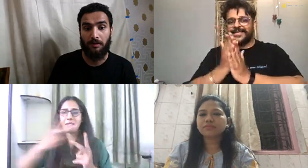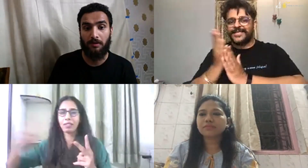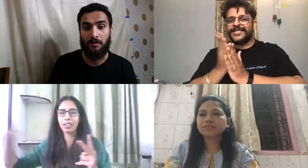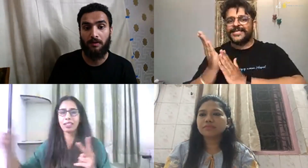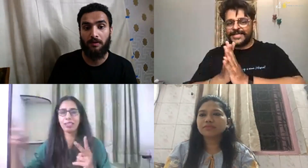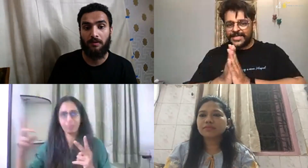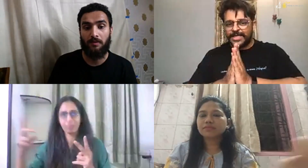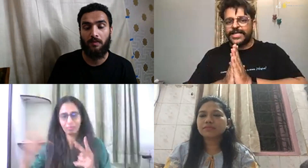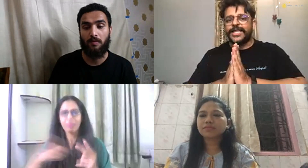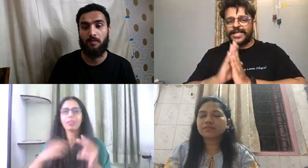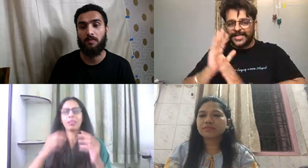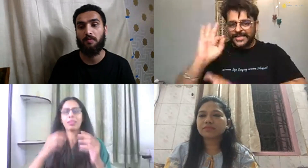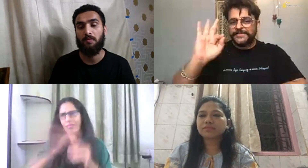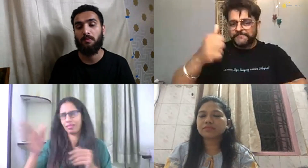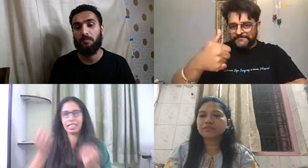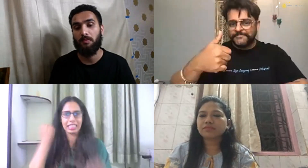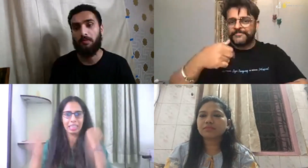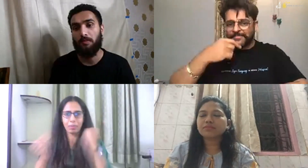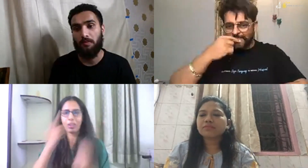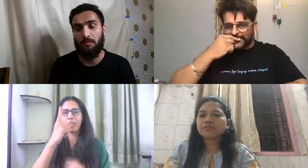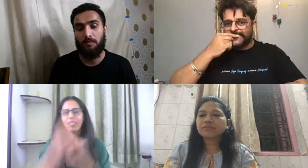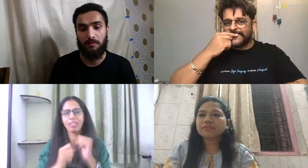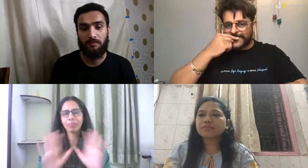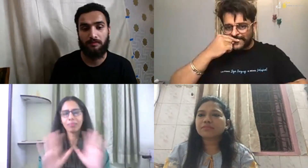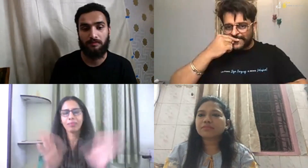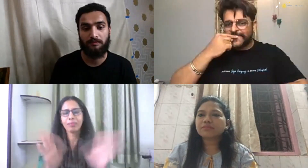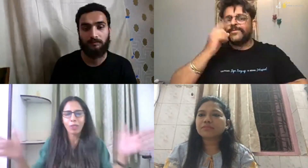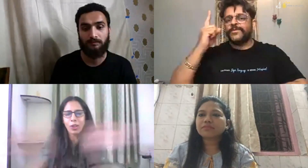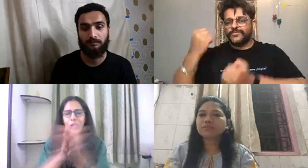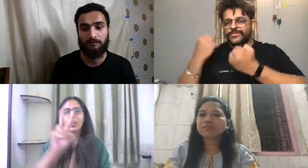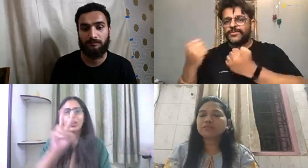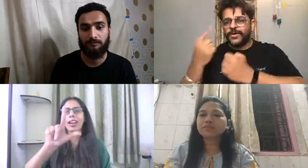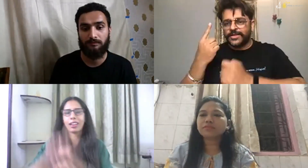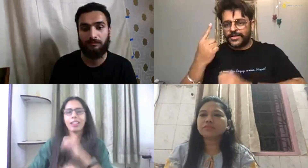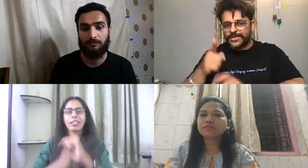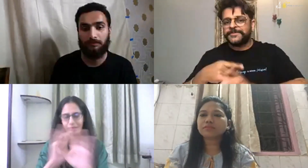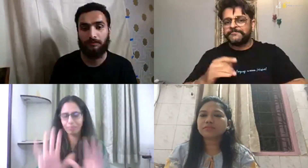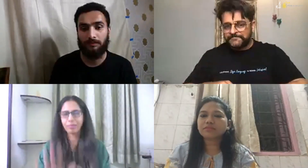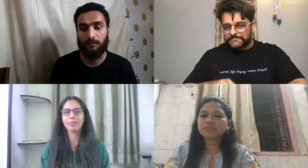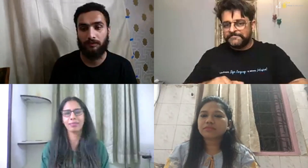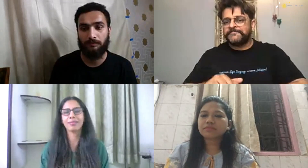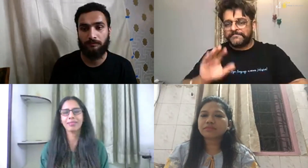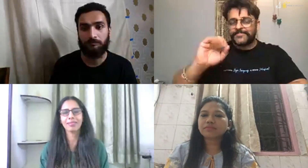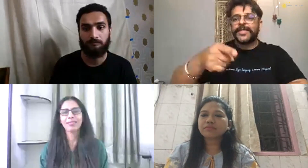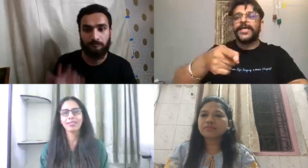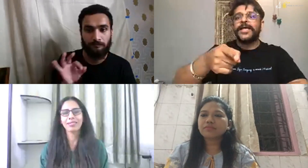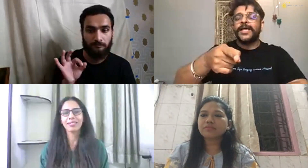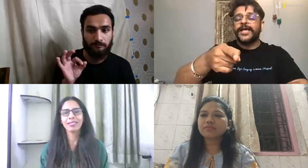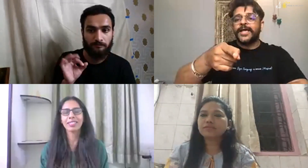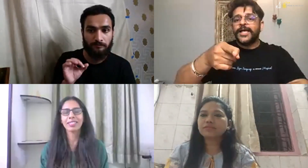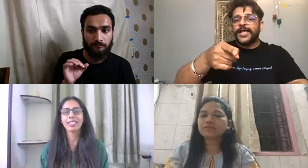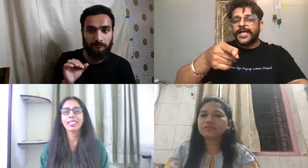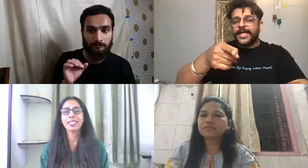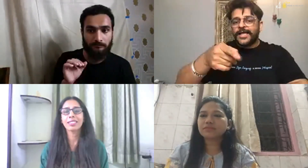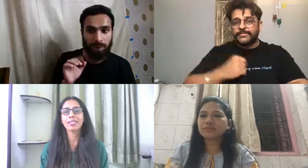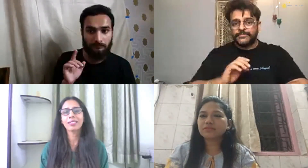Yeah, so I do work in seven kind of different field. I was a gym trainer for